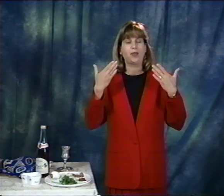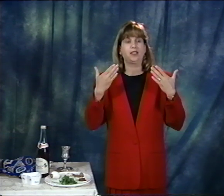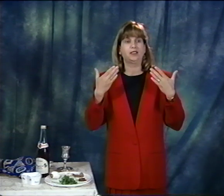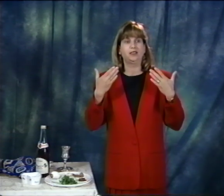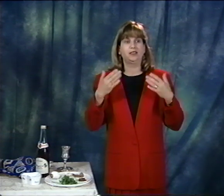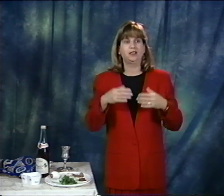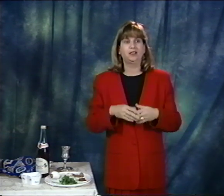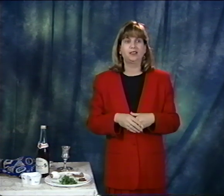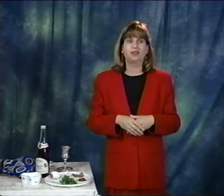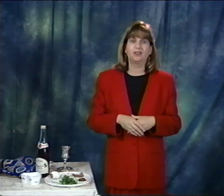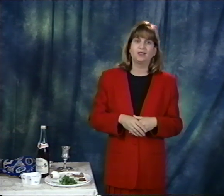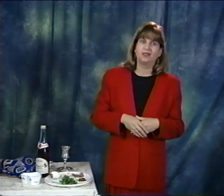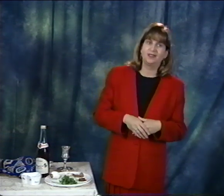joy and happiness.